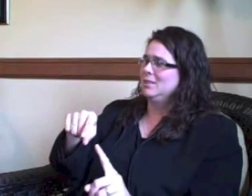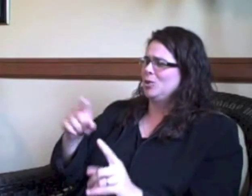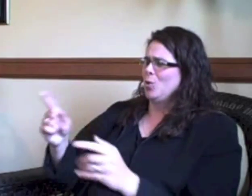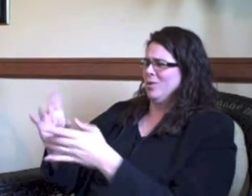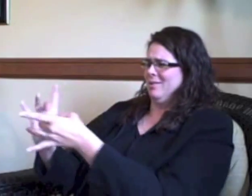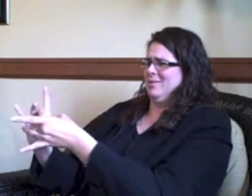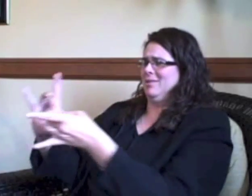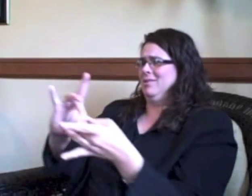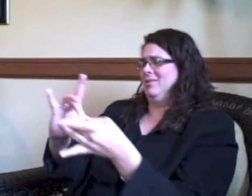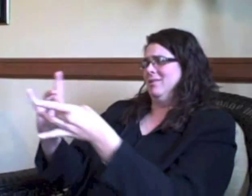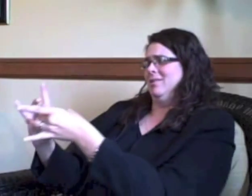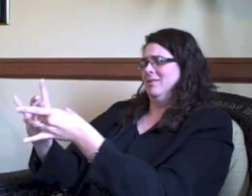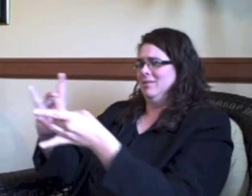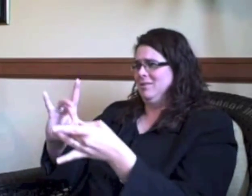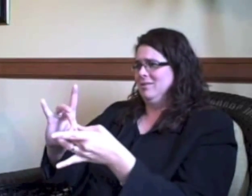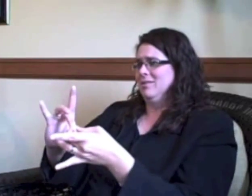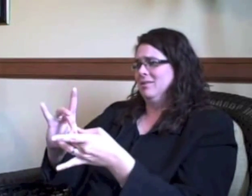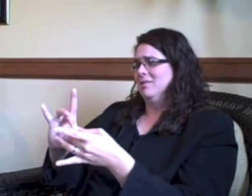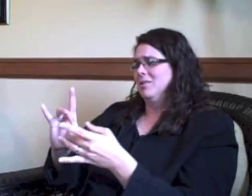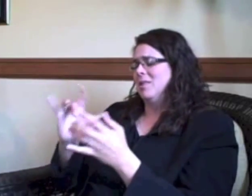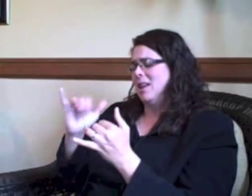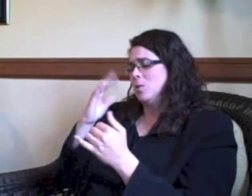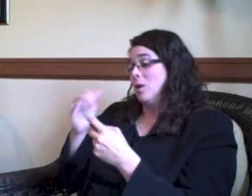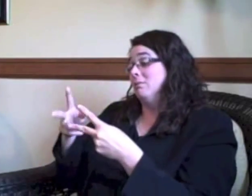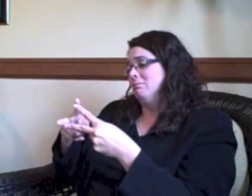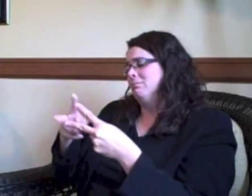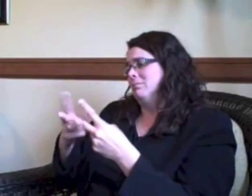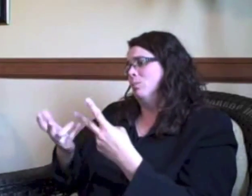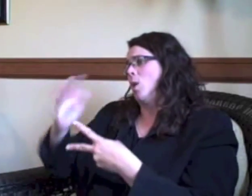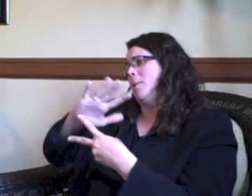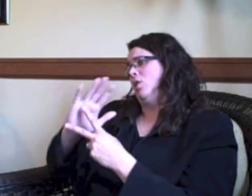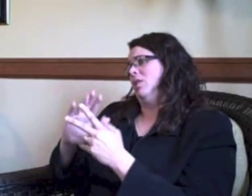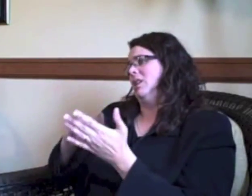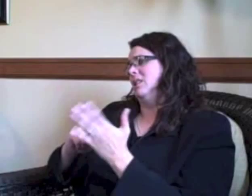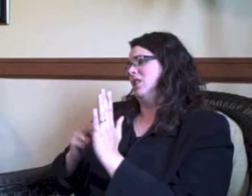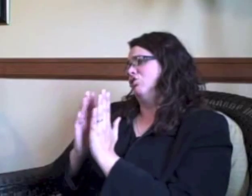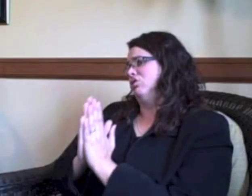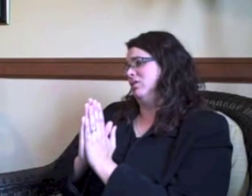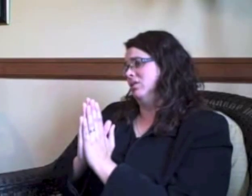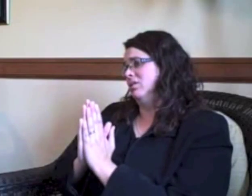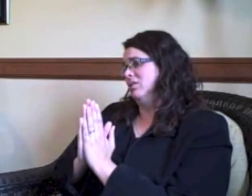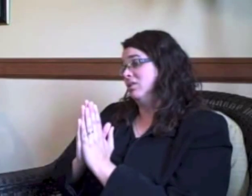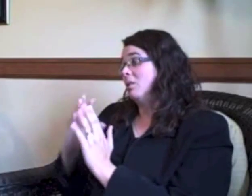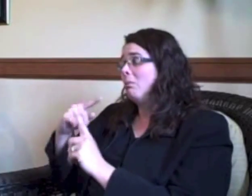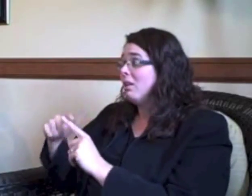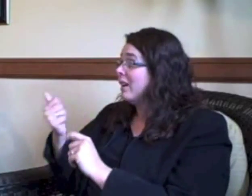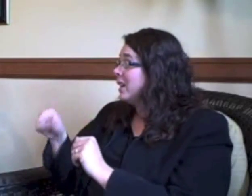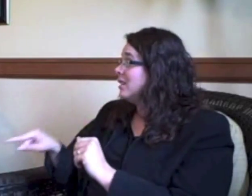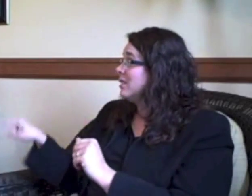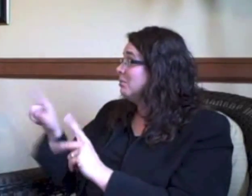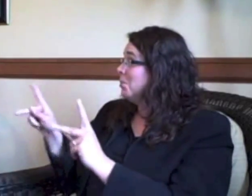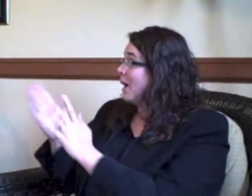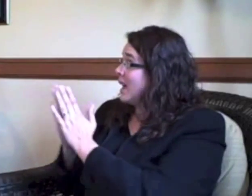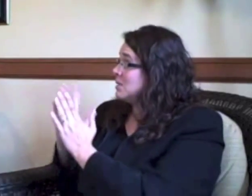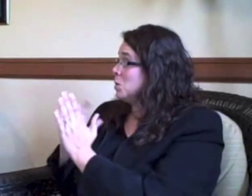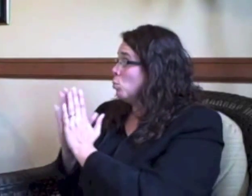then we have good priests. And if we have good priests, we have strong families. So both of those go hand in hand, and they're priority for my